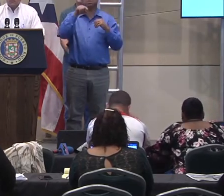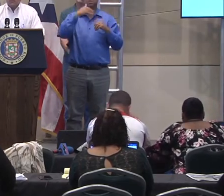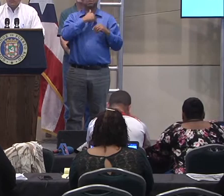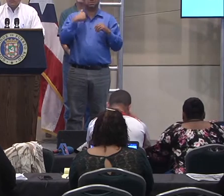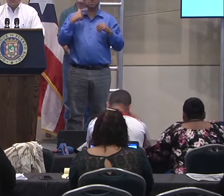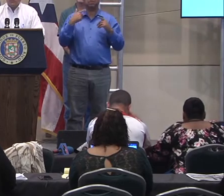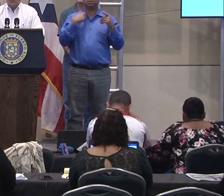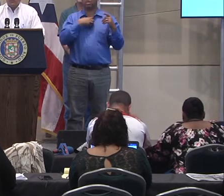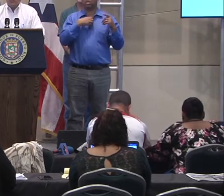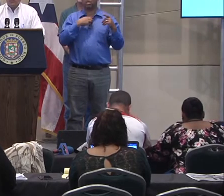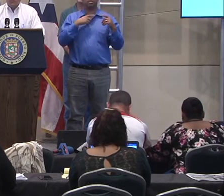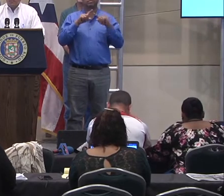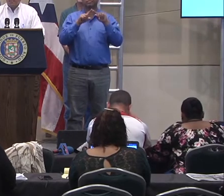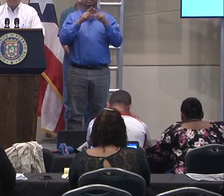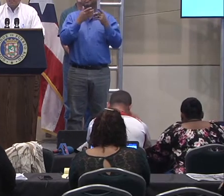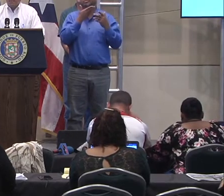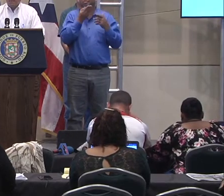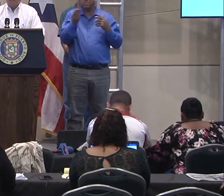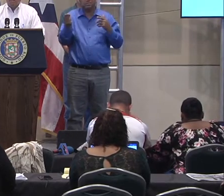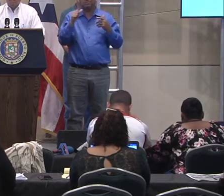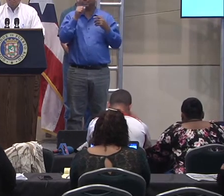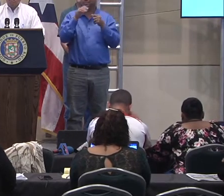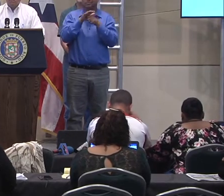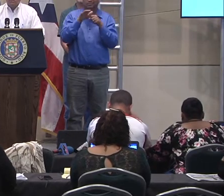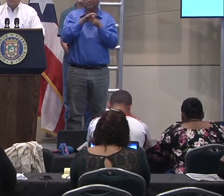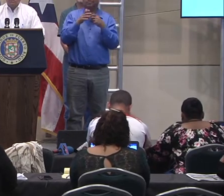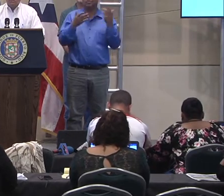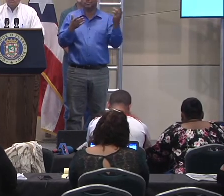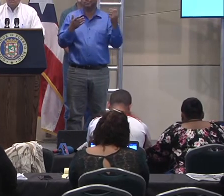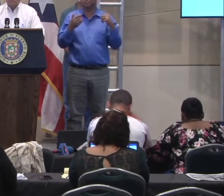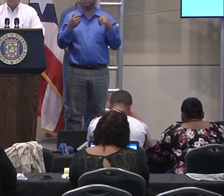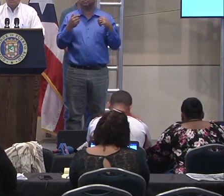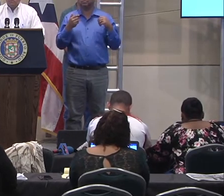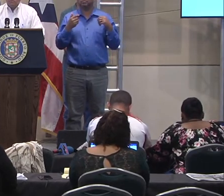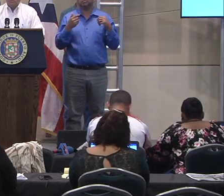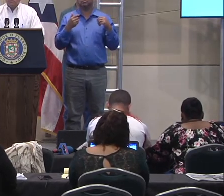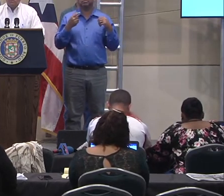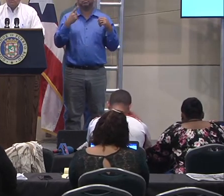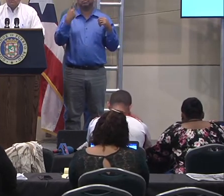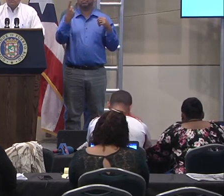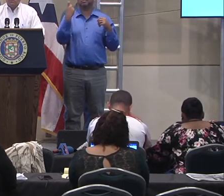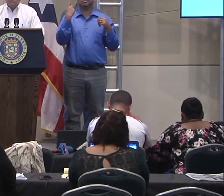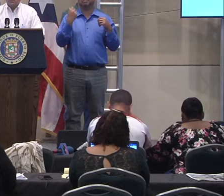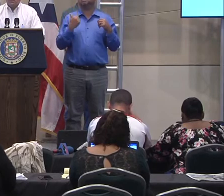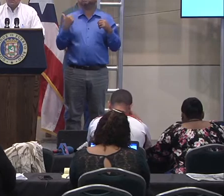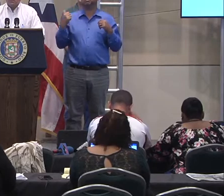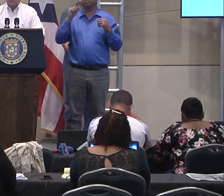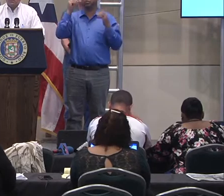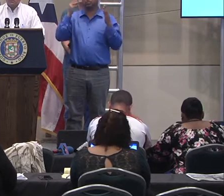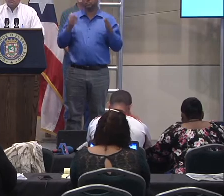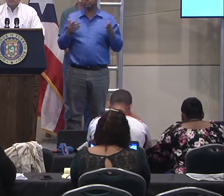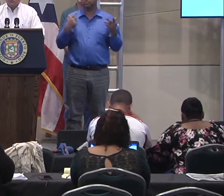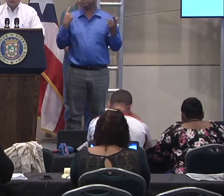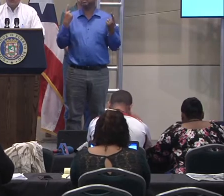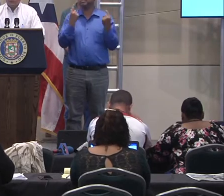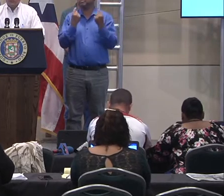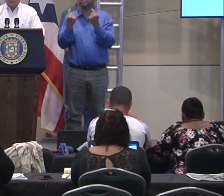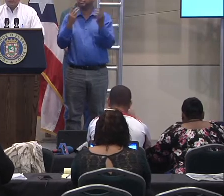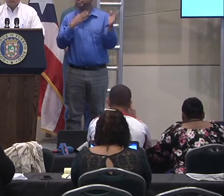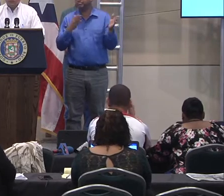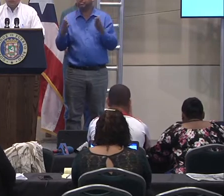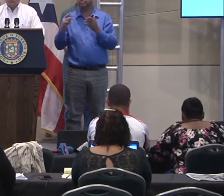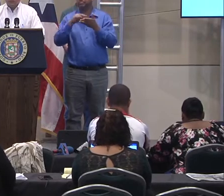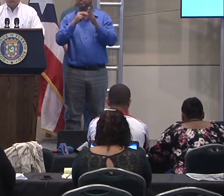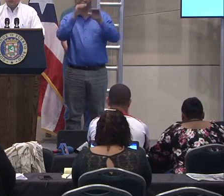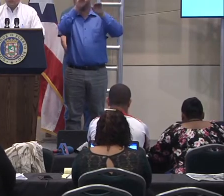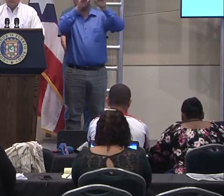explain to me what the government of Puerto Rico and what PREPA is planning to do in terms of getting support from the